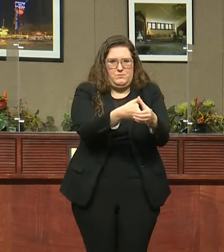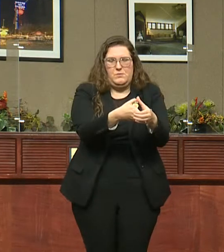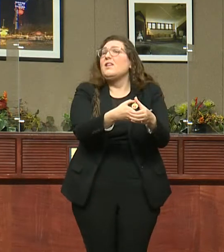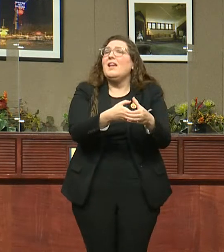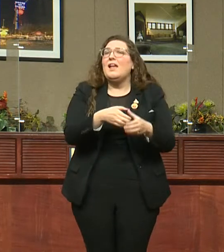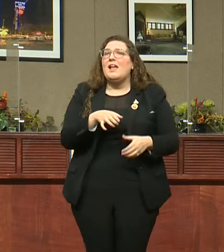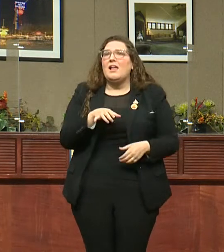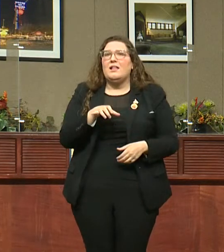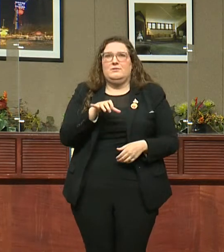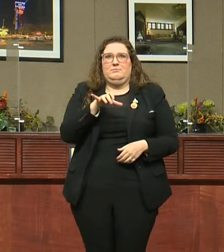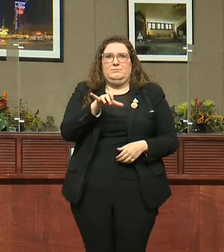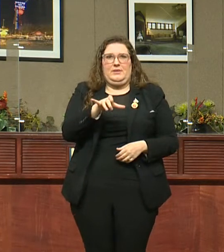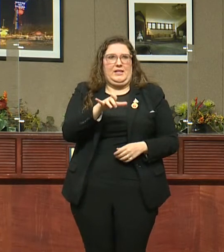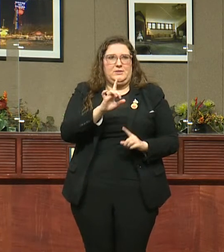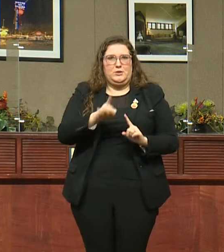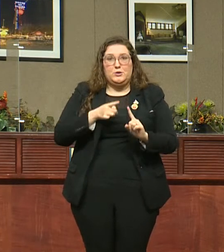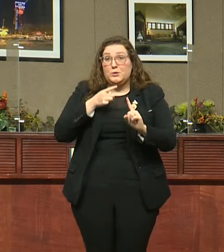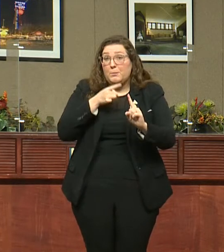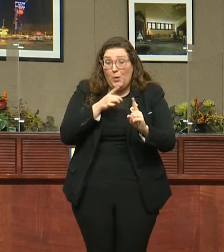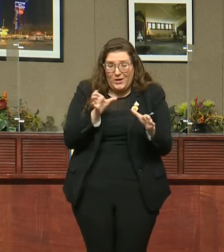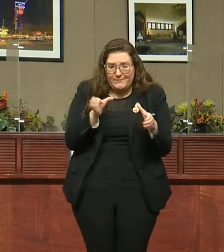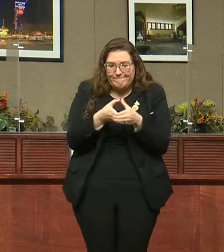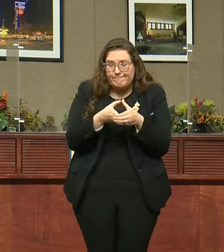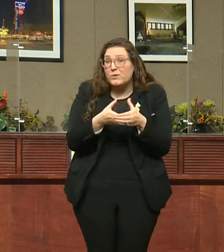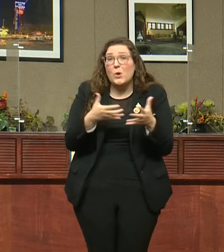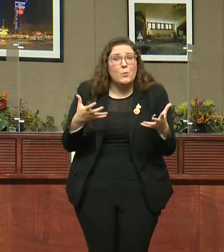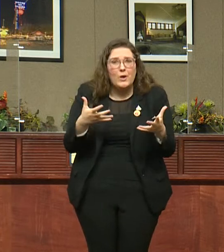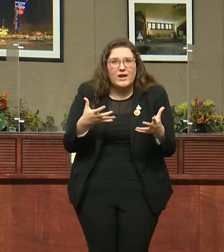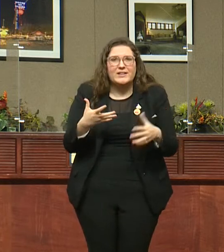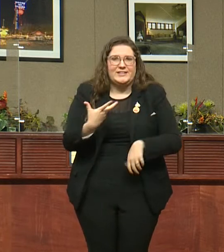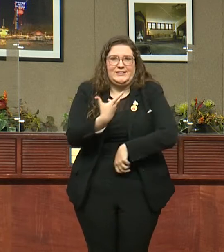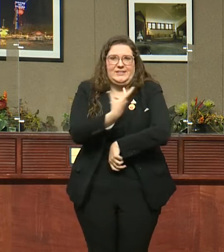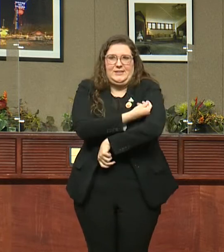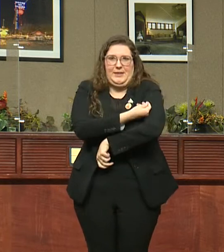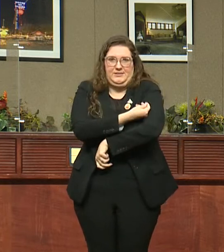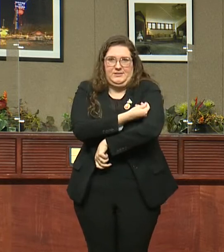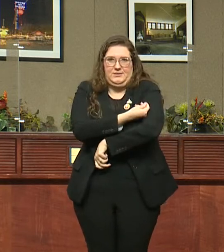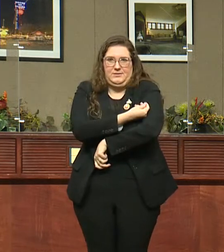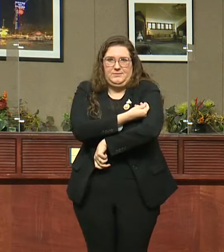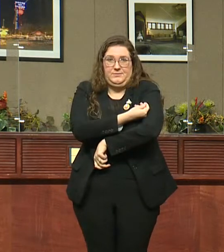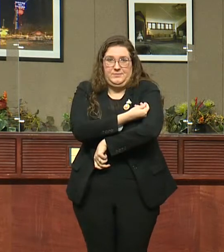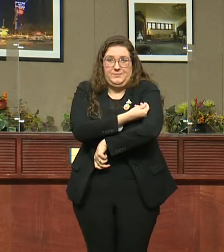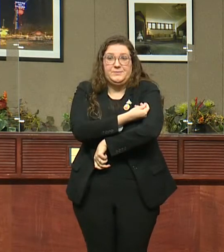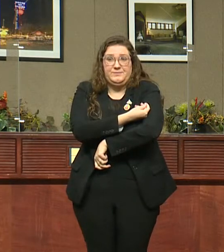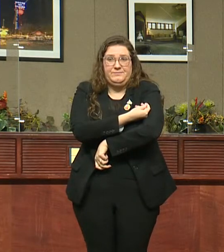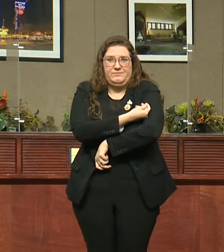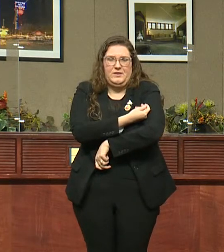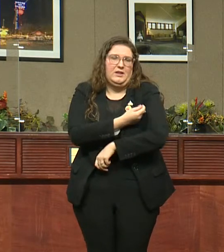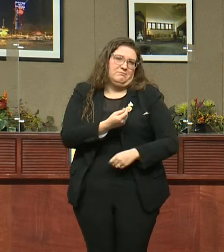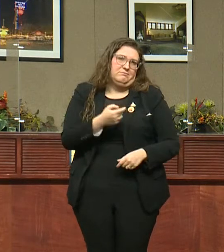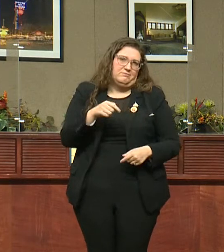for point of dispensing. So that's where you dispense a medication, in this case, a vaccine.